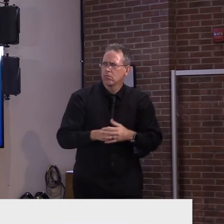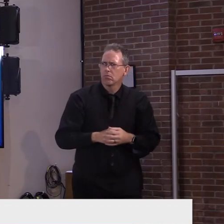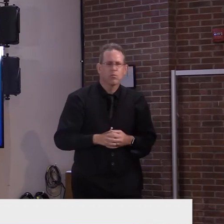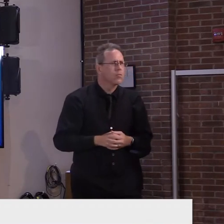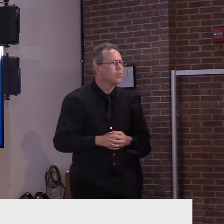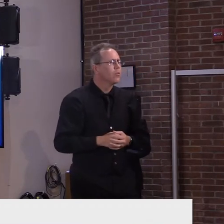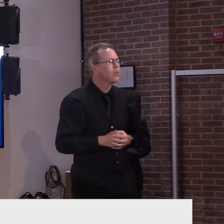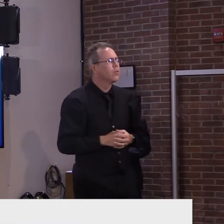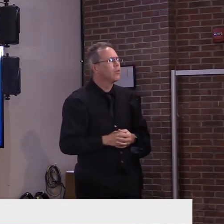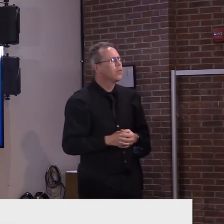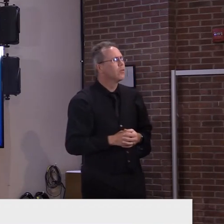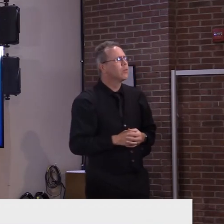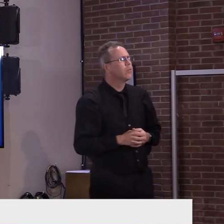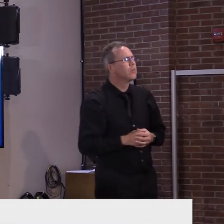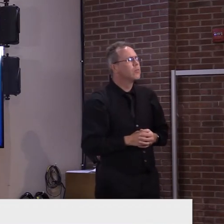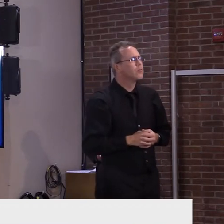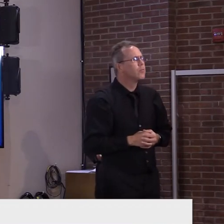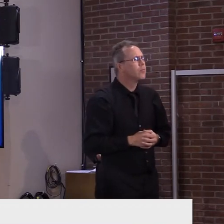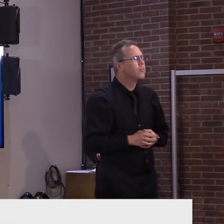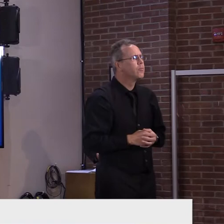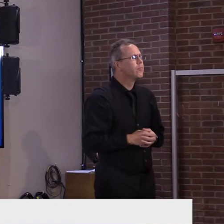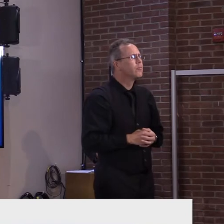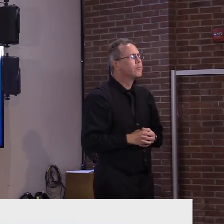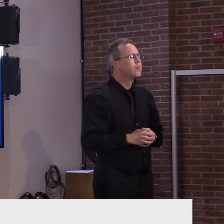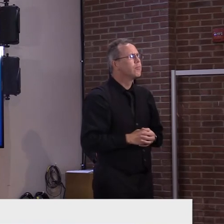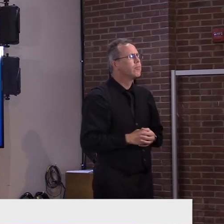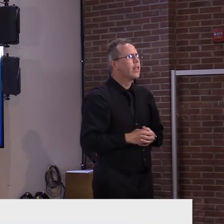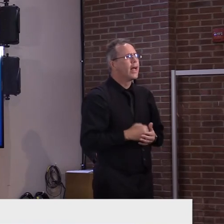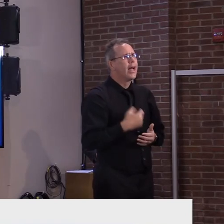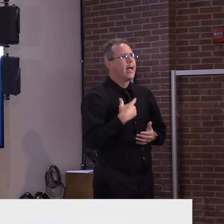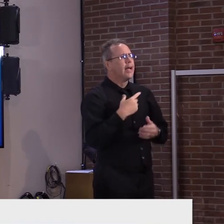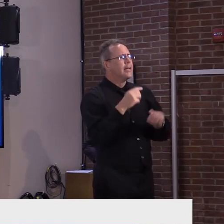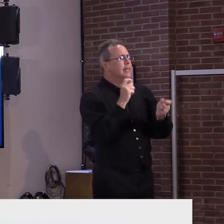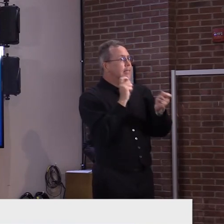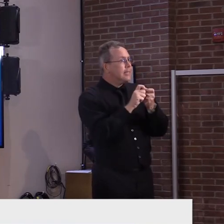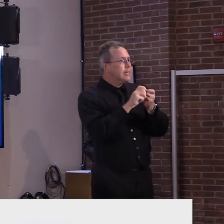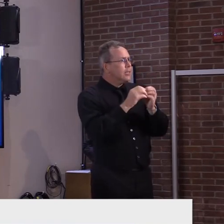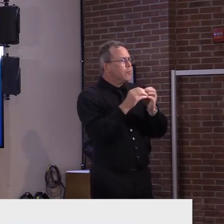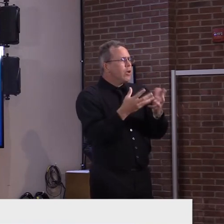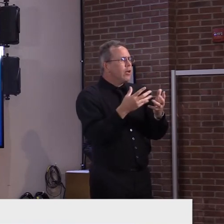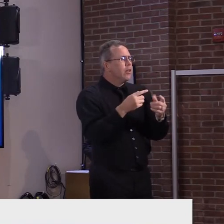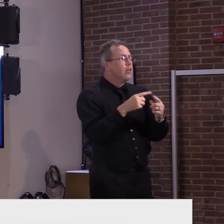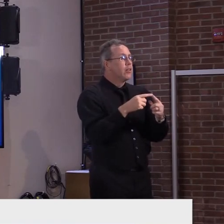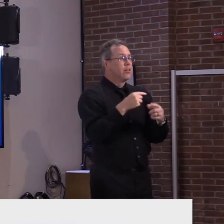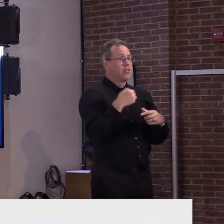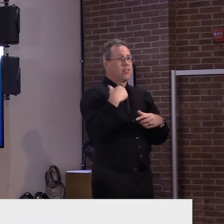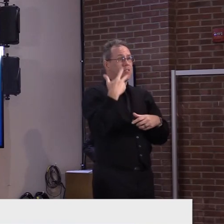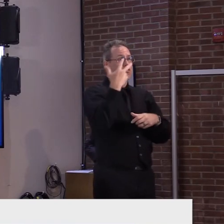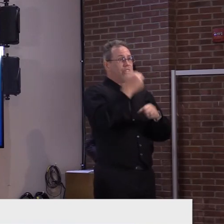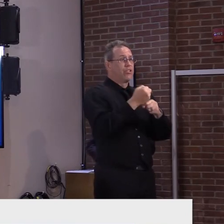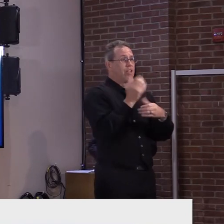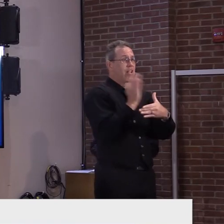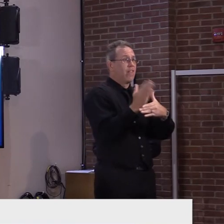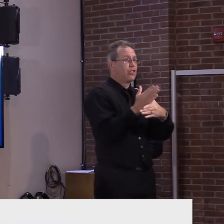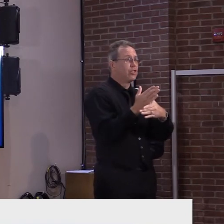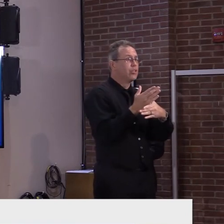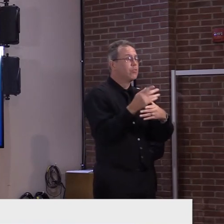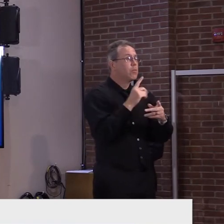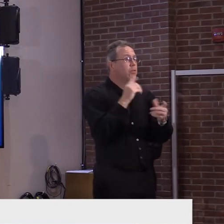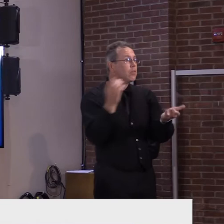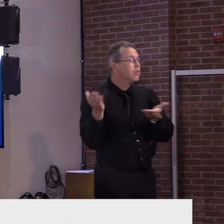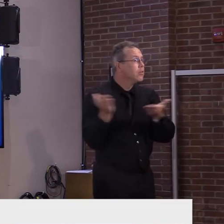So I don't have those numbers in front of me, but I know that the rate, the 3-year average rate, was in